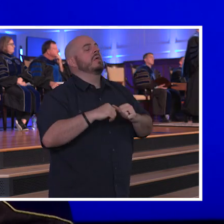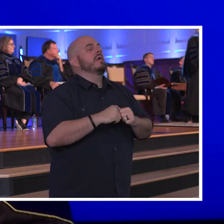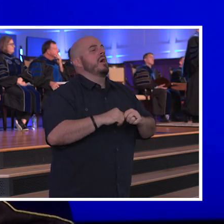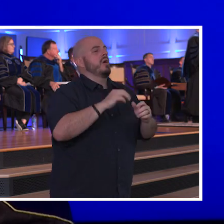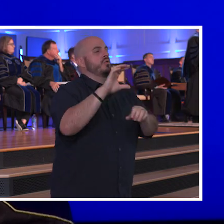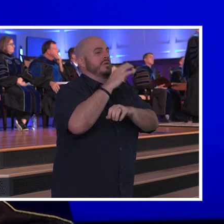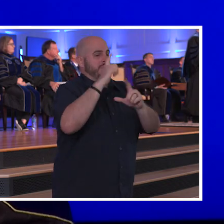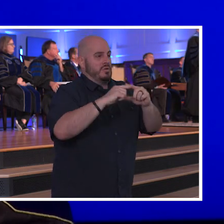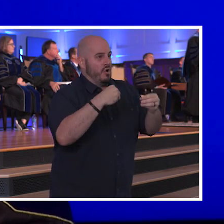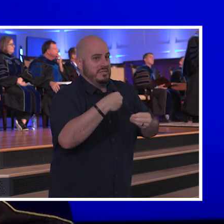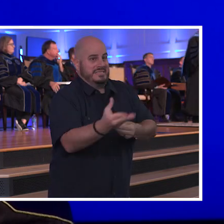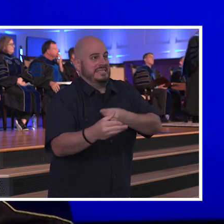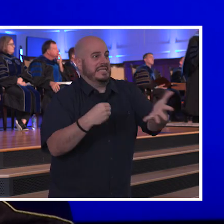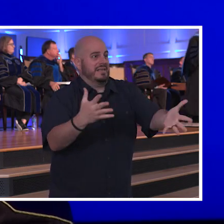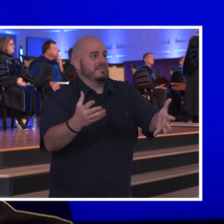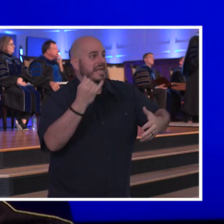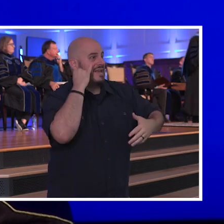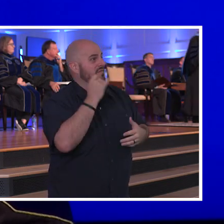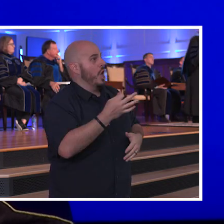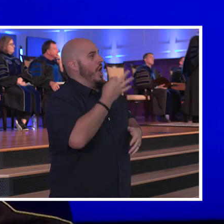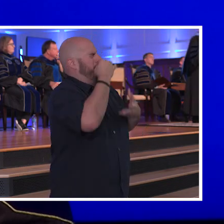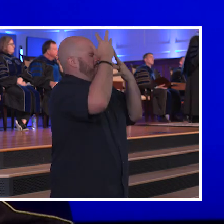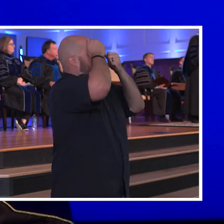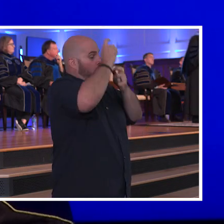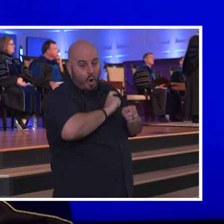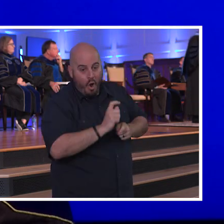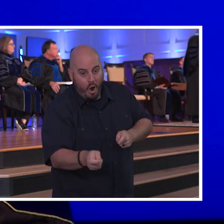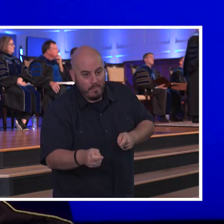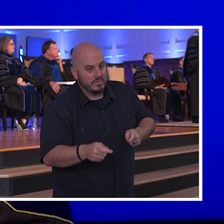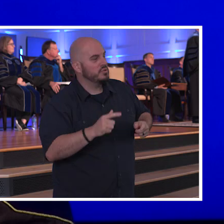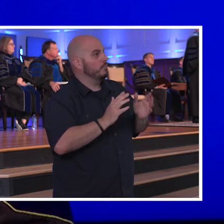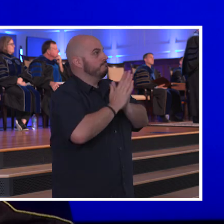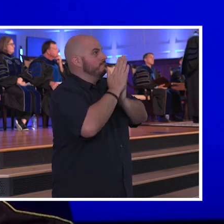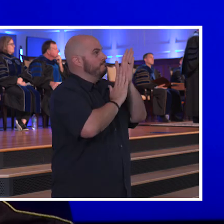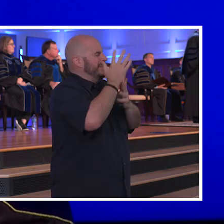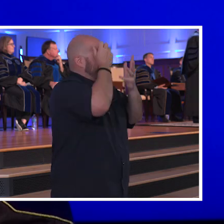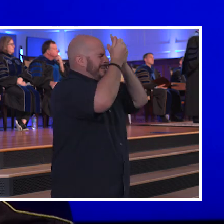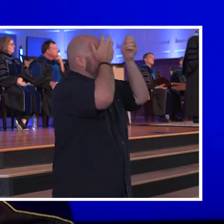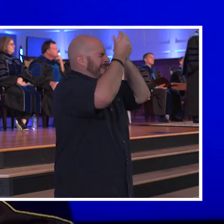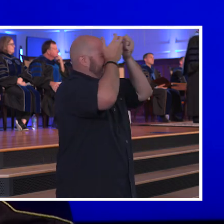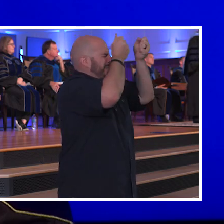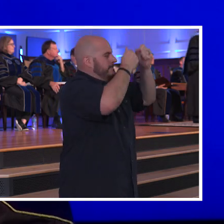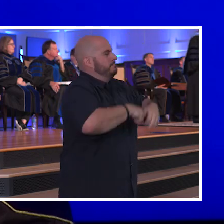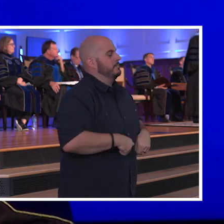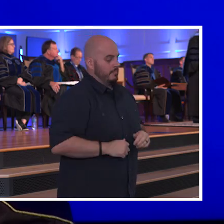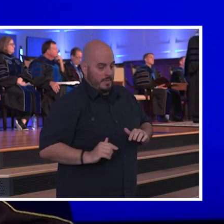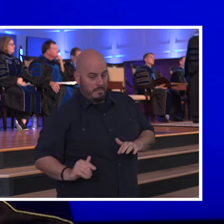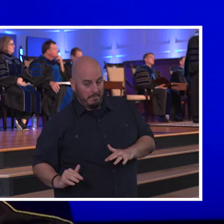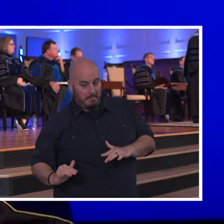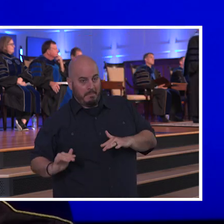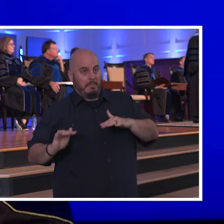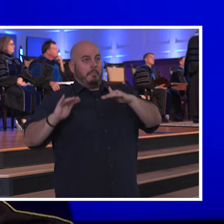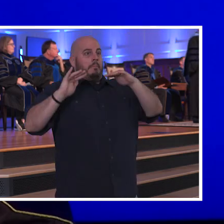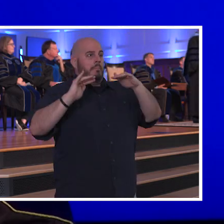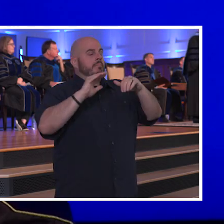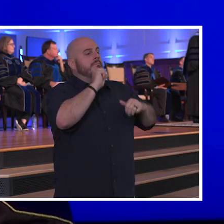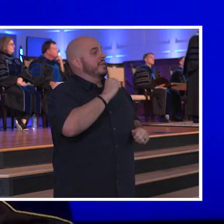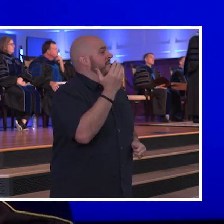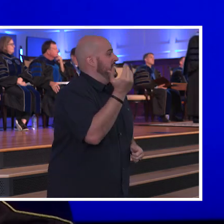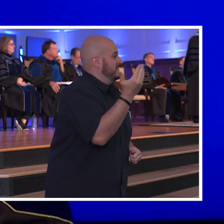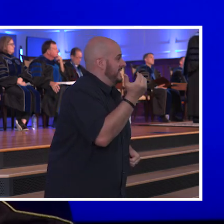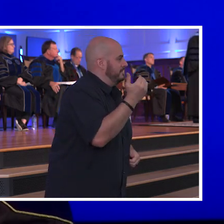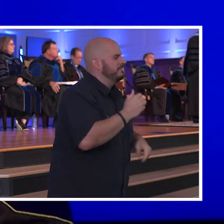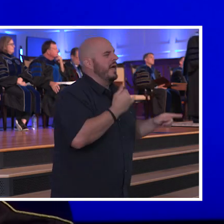that had been proficient in memorizing God's Word. Then at the age of 15, Yvette shares that she began